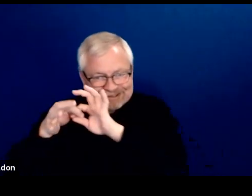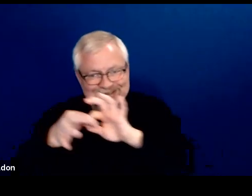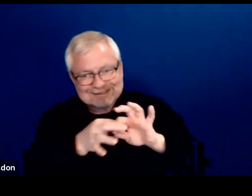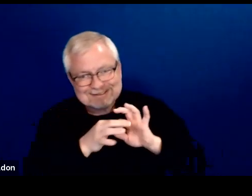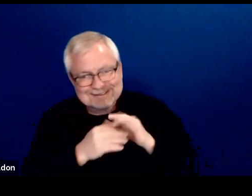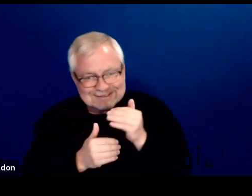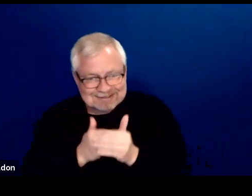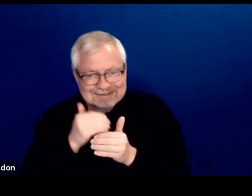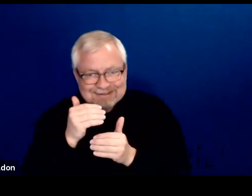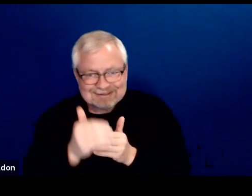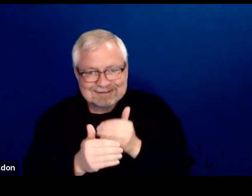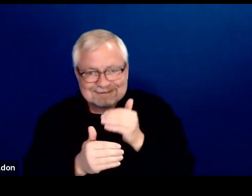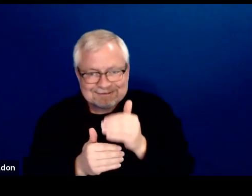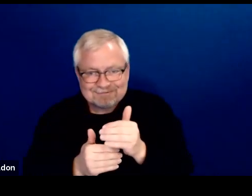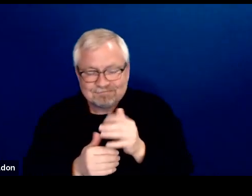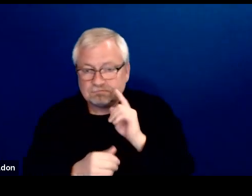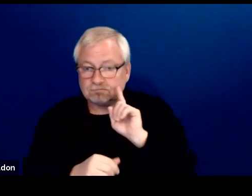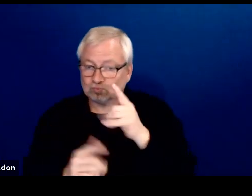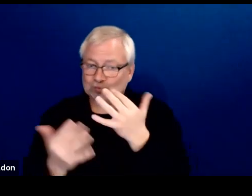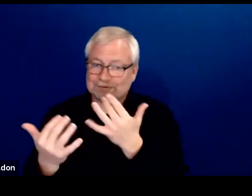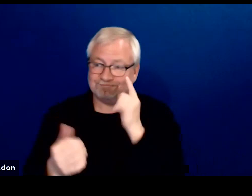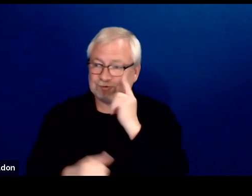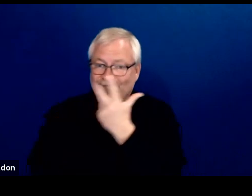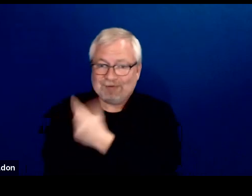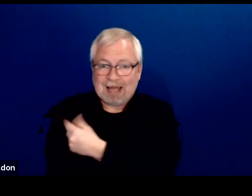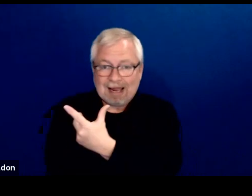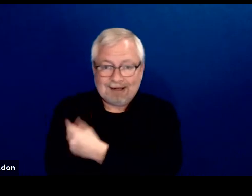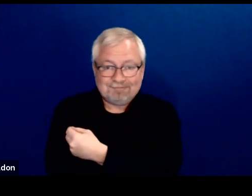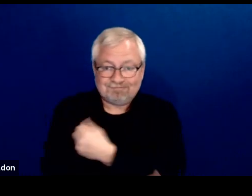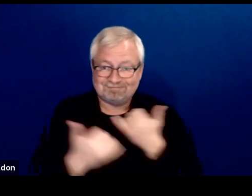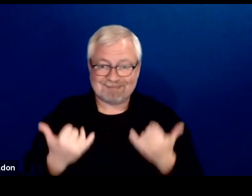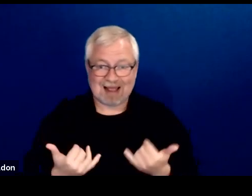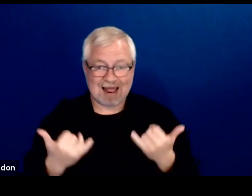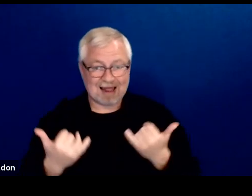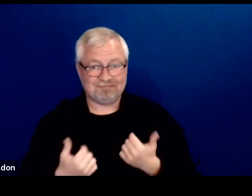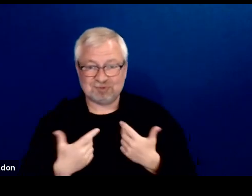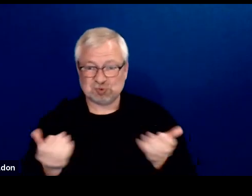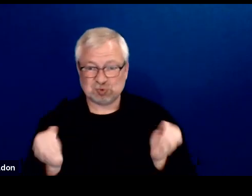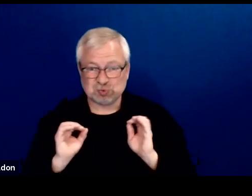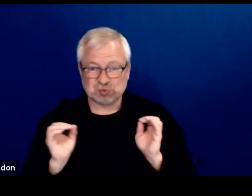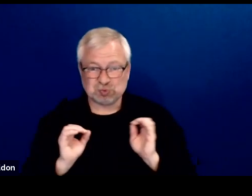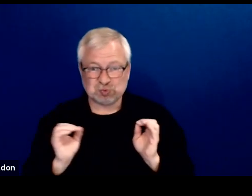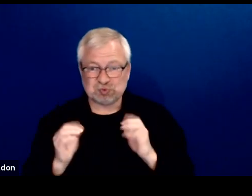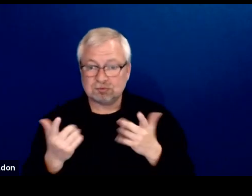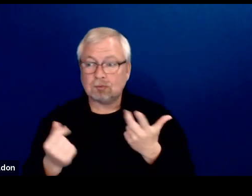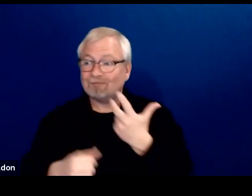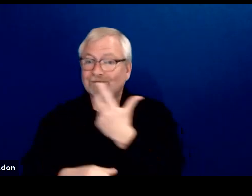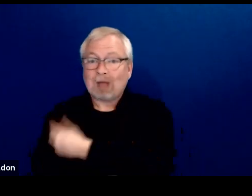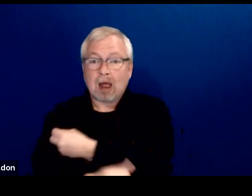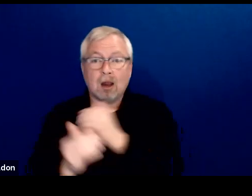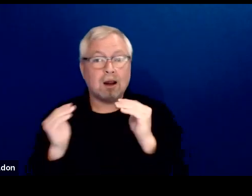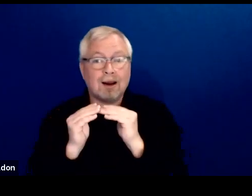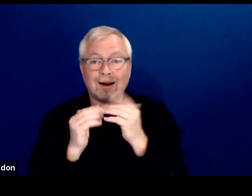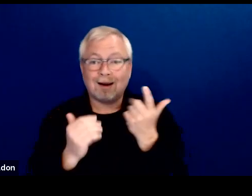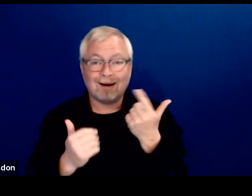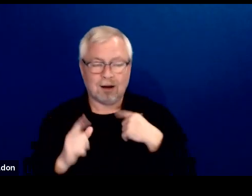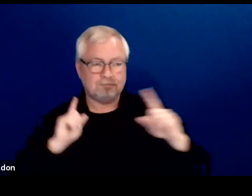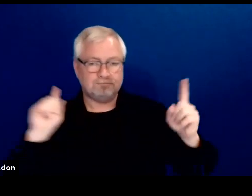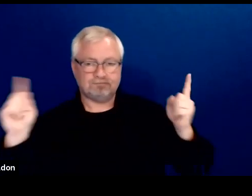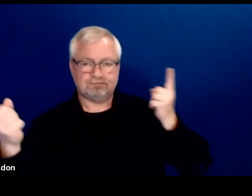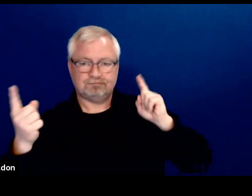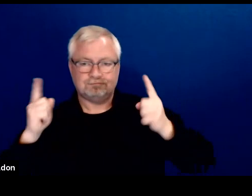have is social distancing right now of what you're doing. We're proving that it works. And again, at this point in